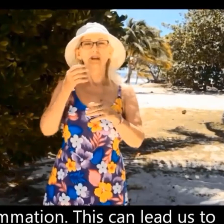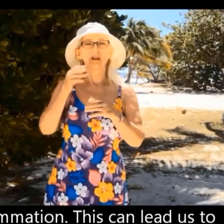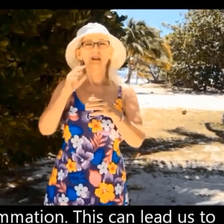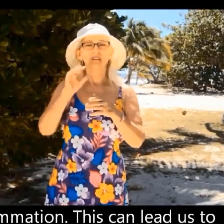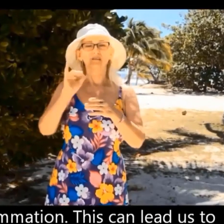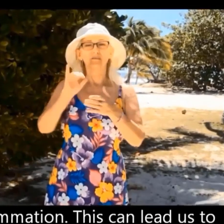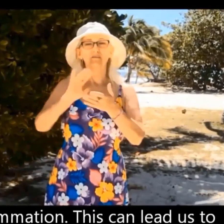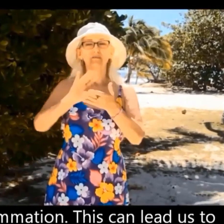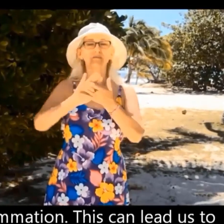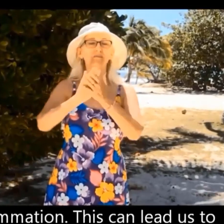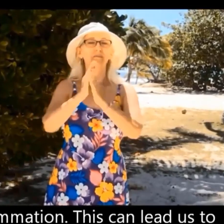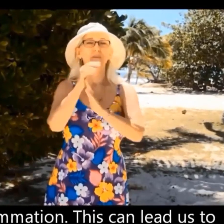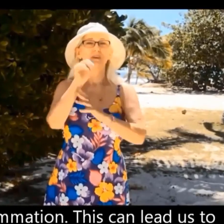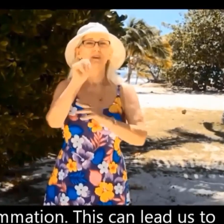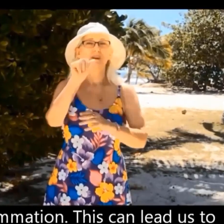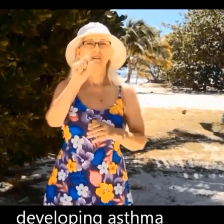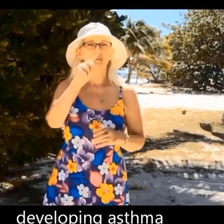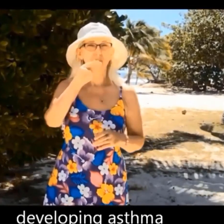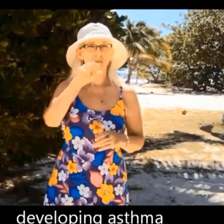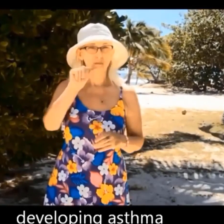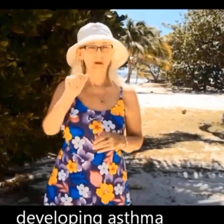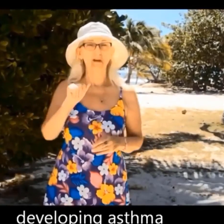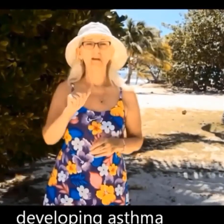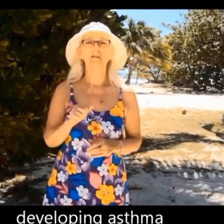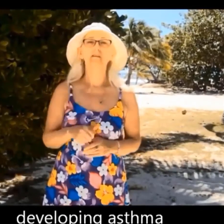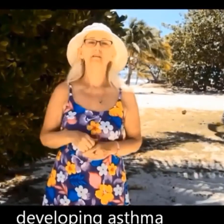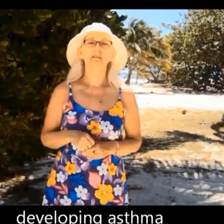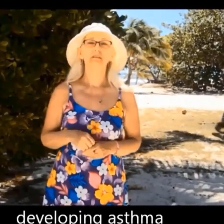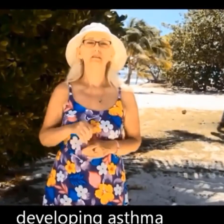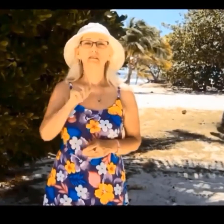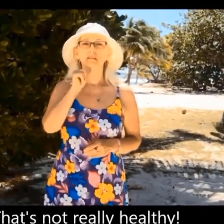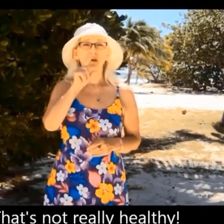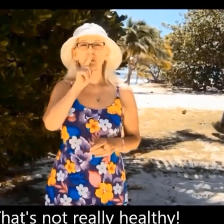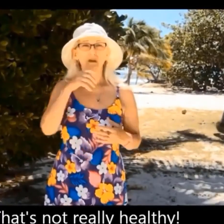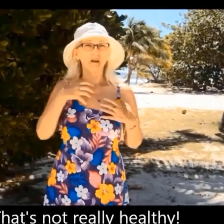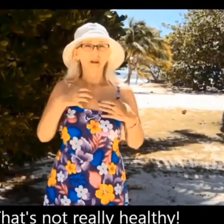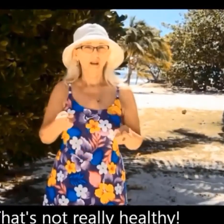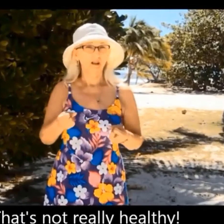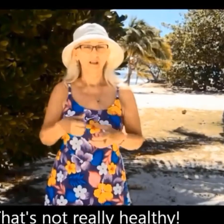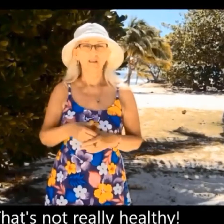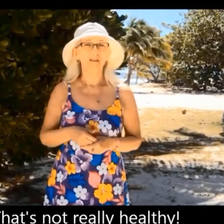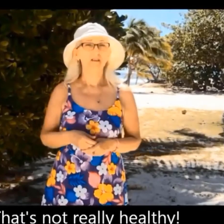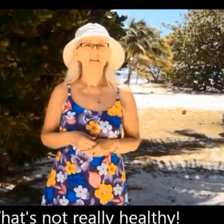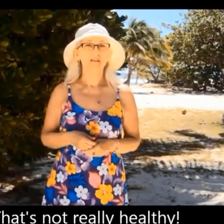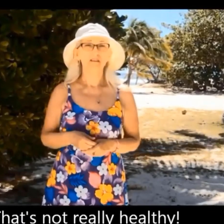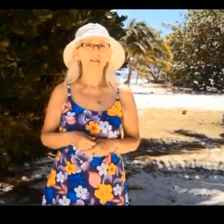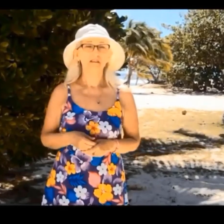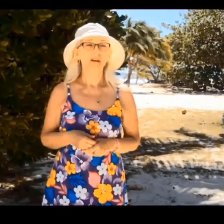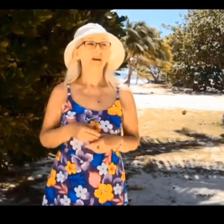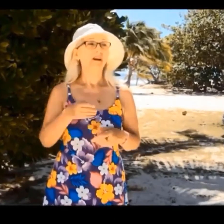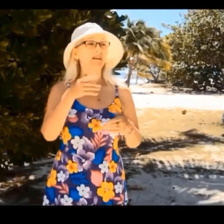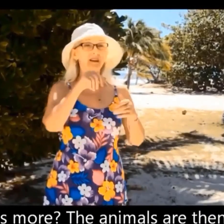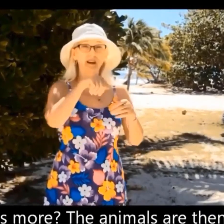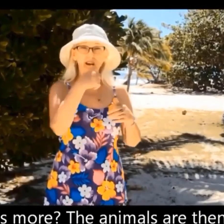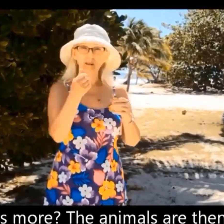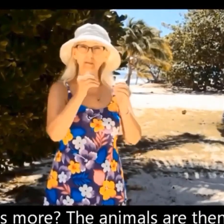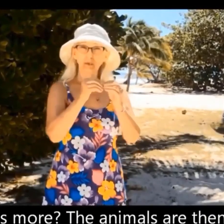This can lead us to developing asthma. That's not really healthy.